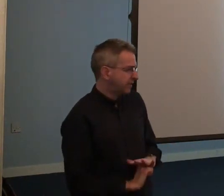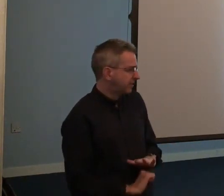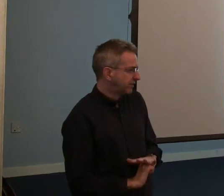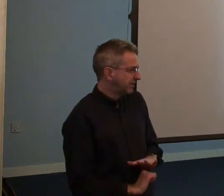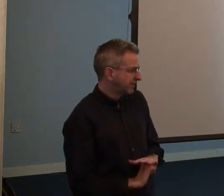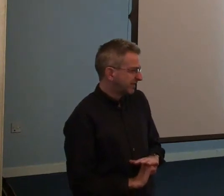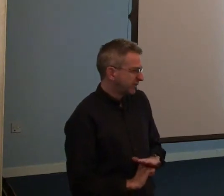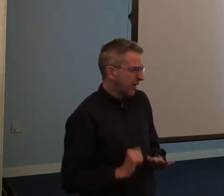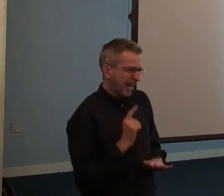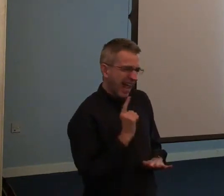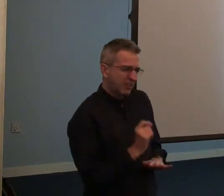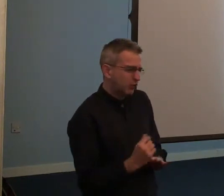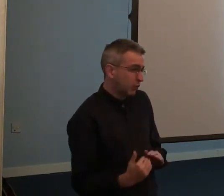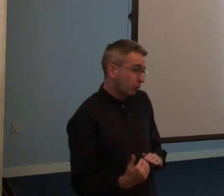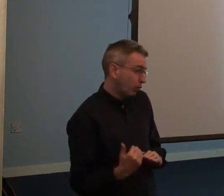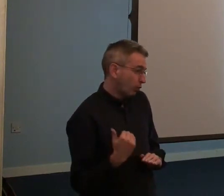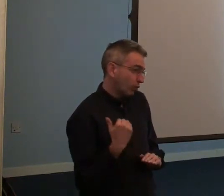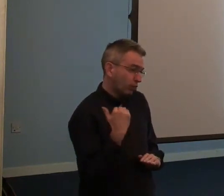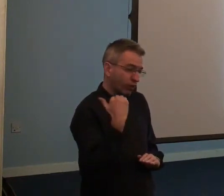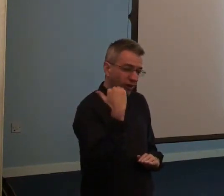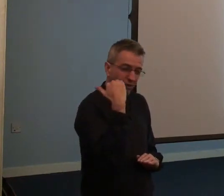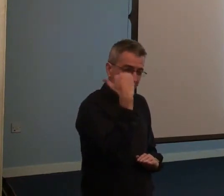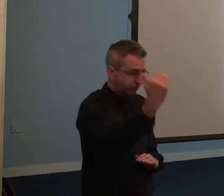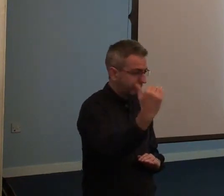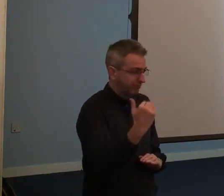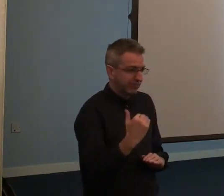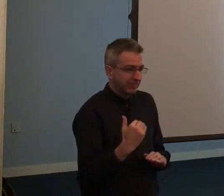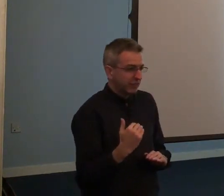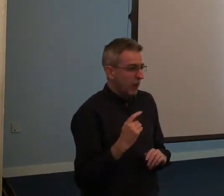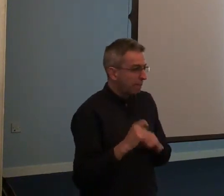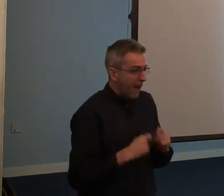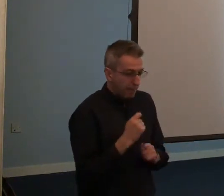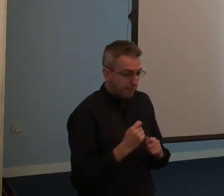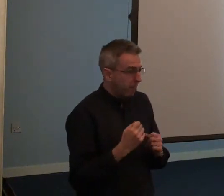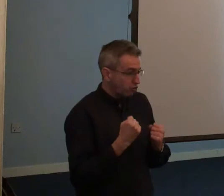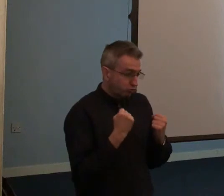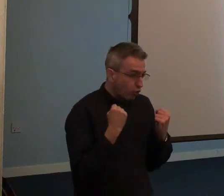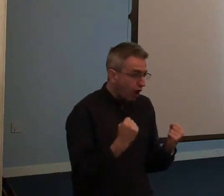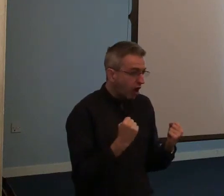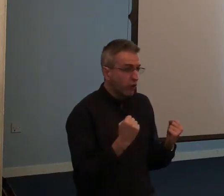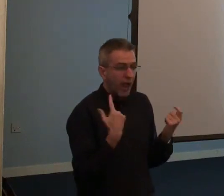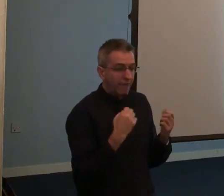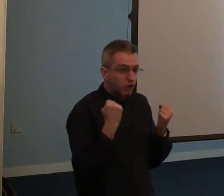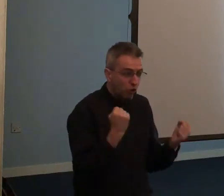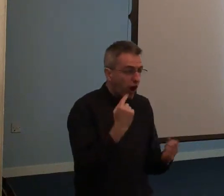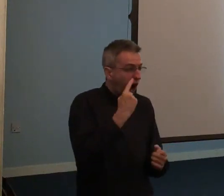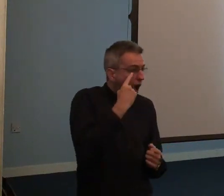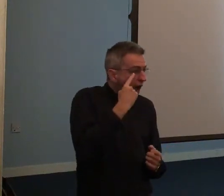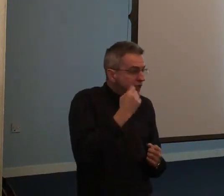are already very limited, that we can do far more, and that we can become stronger, that we can